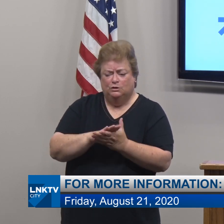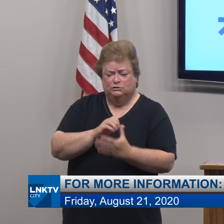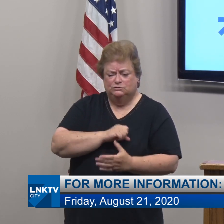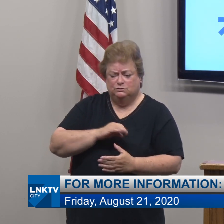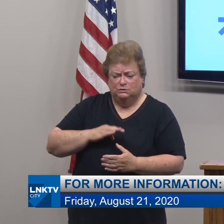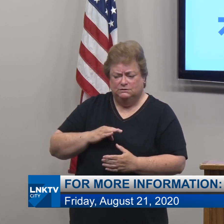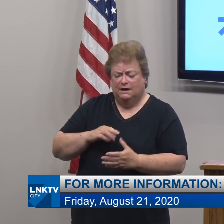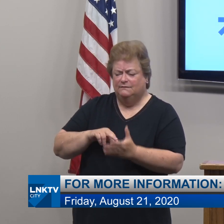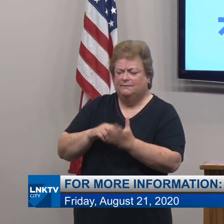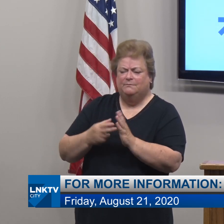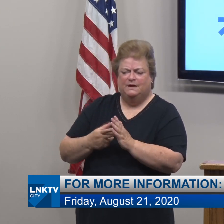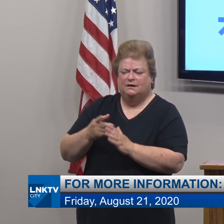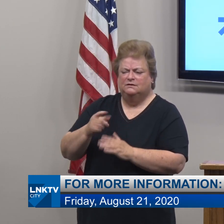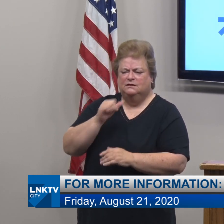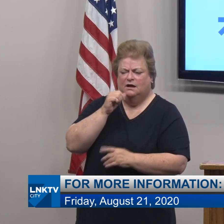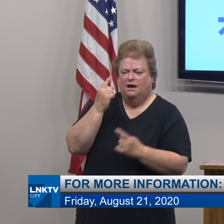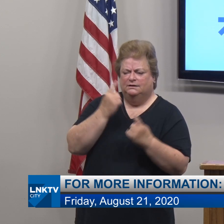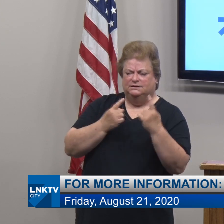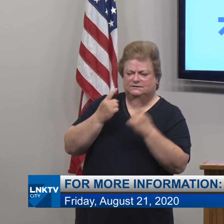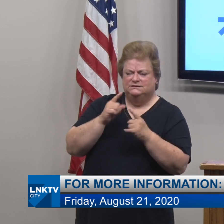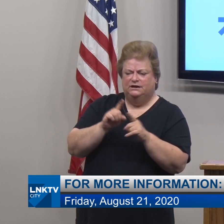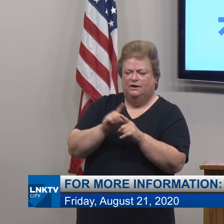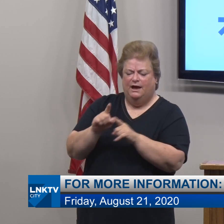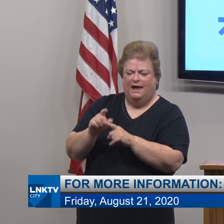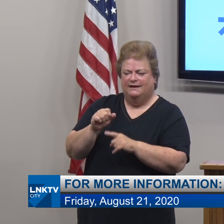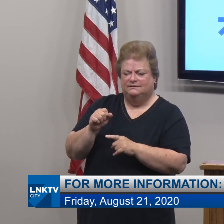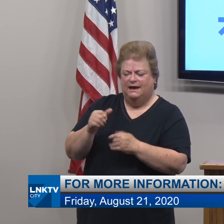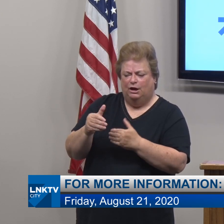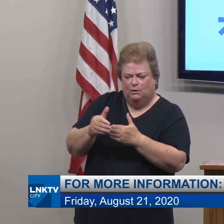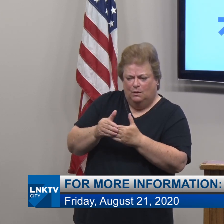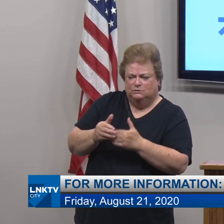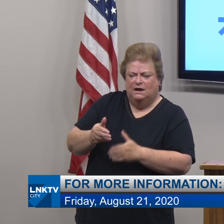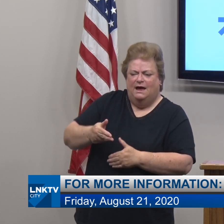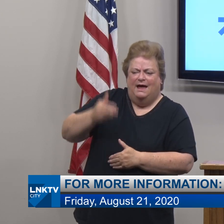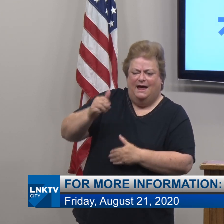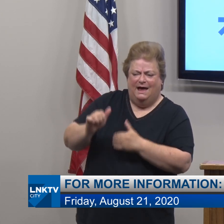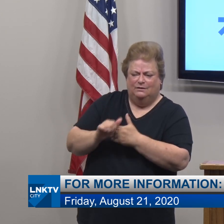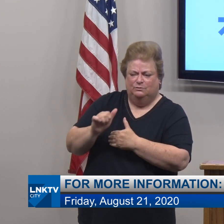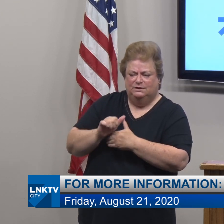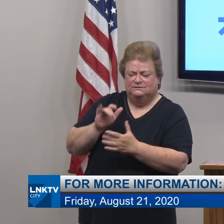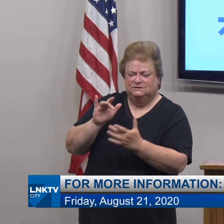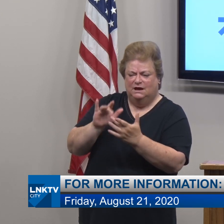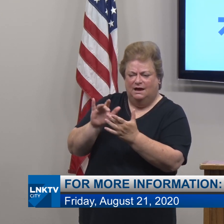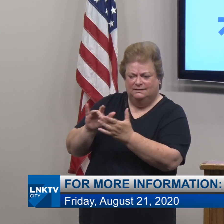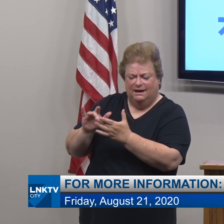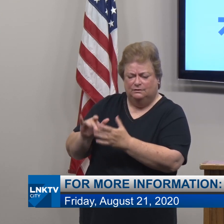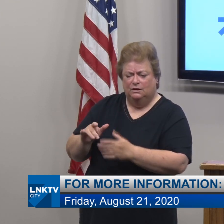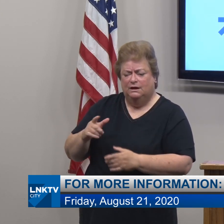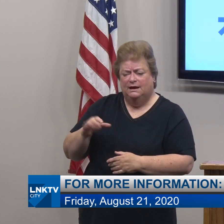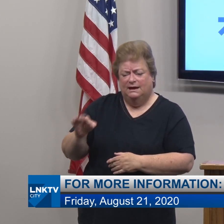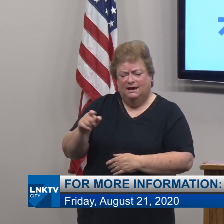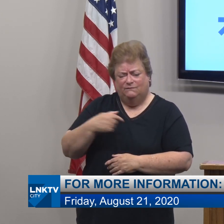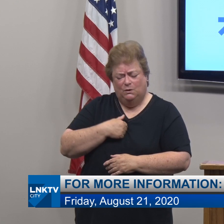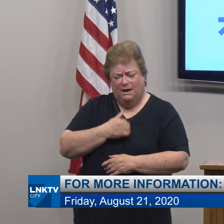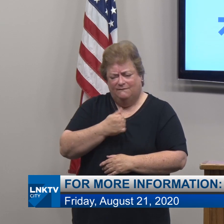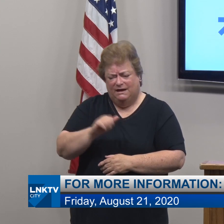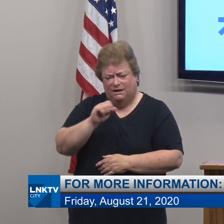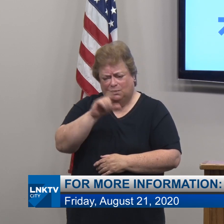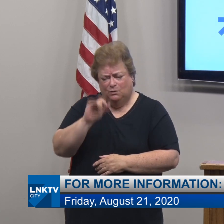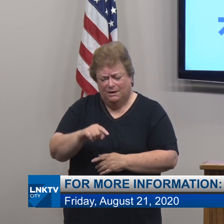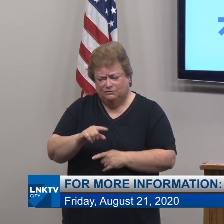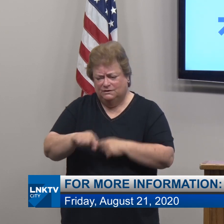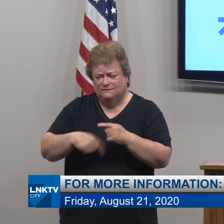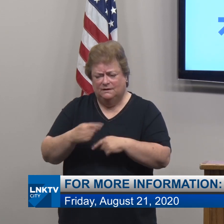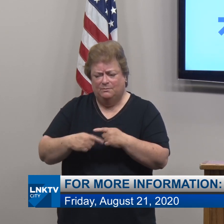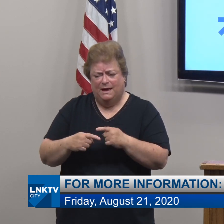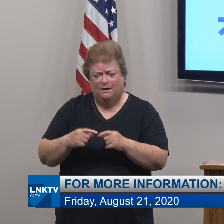they are not considered a close, high-risk contact. Anyone with questions about possible exposure should contact their